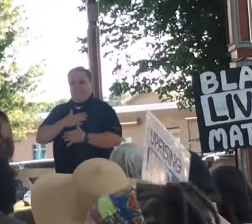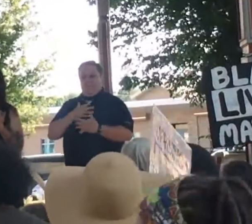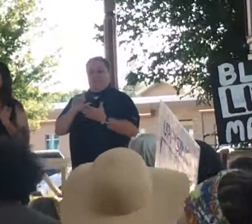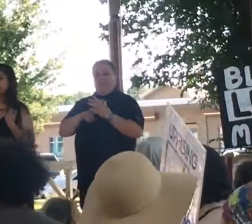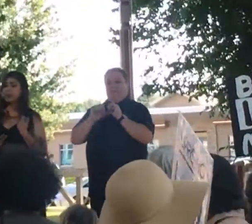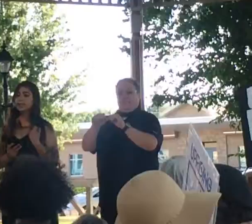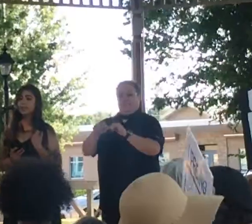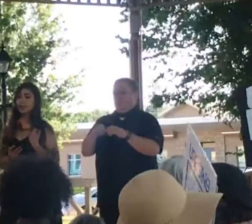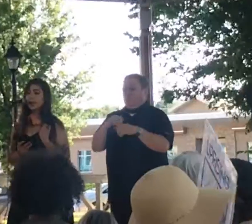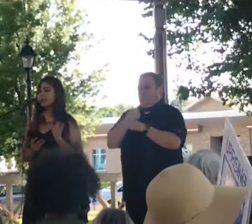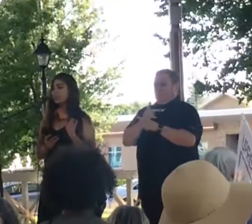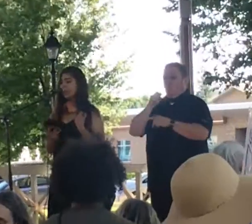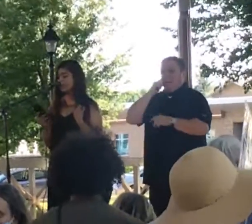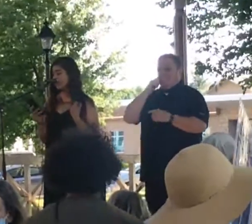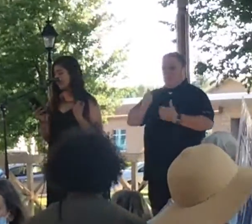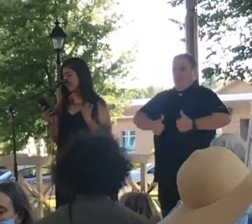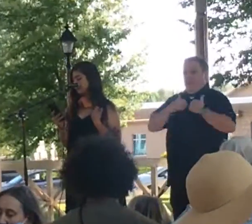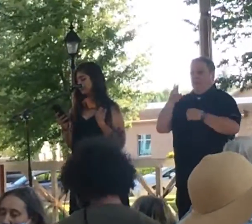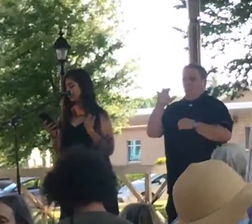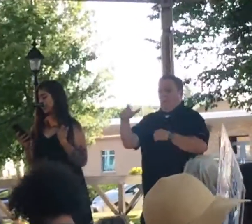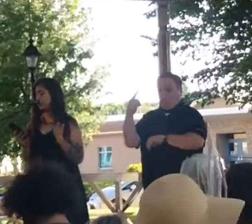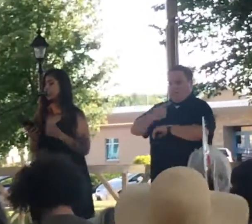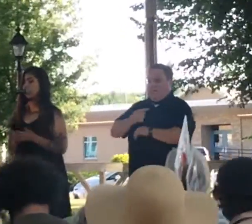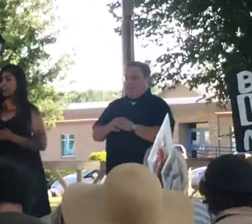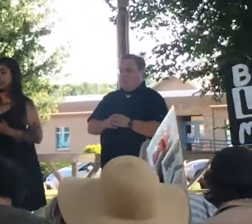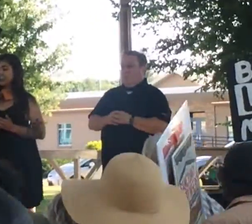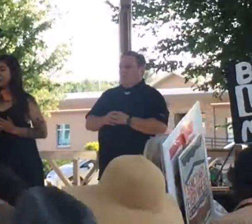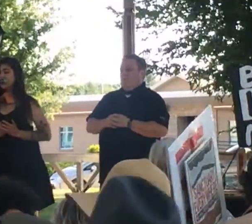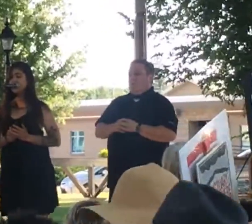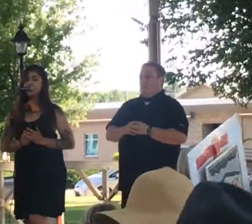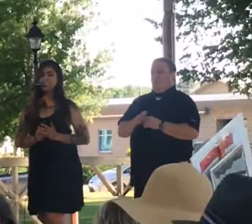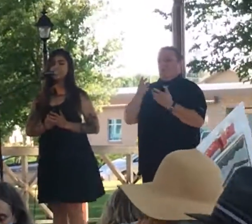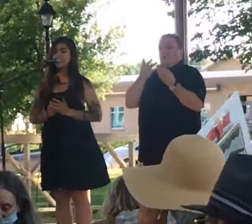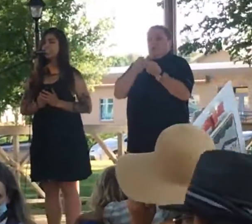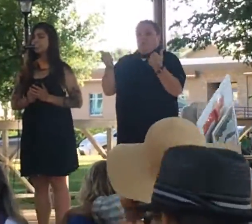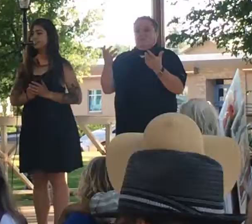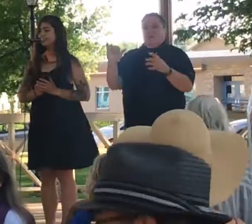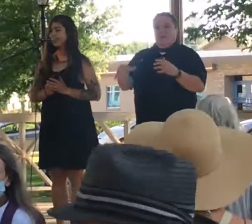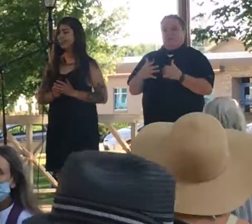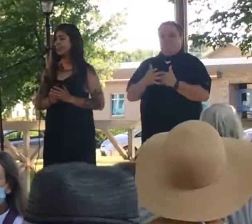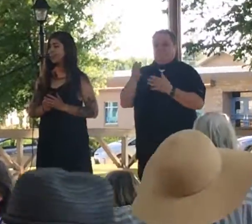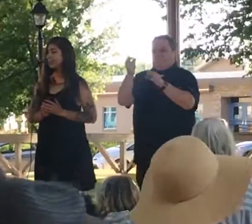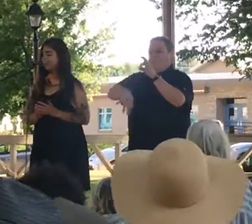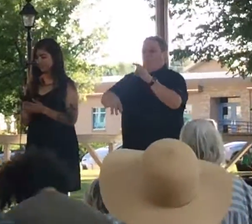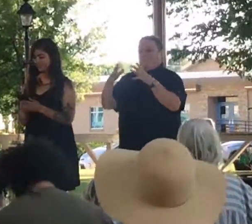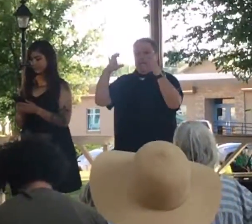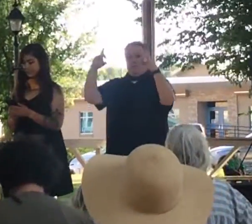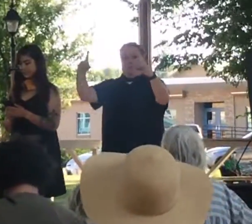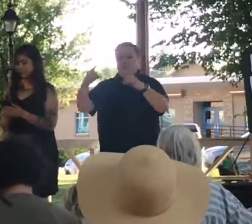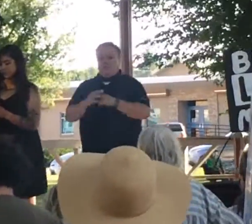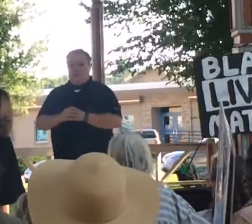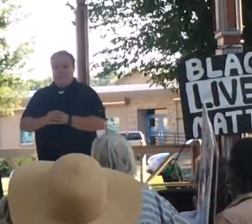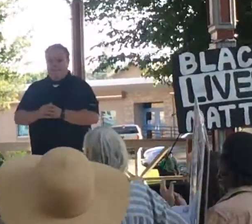what continues to keep racism alive and well today. So what cures ignorance? Simple. It's education. One